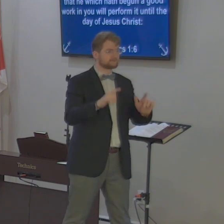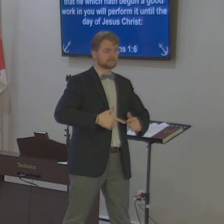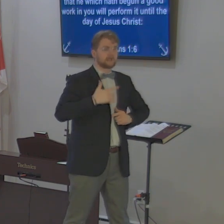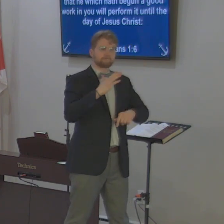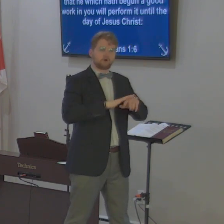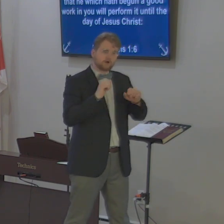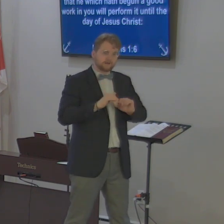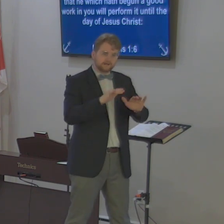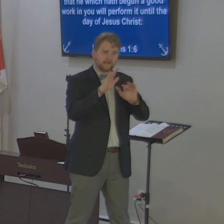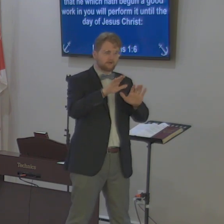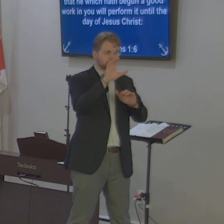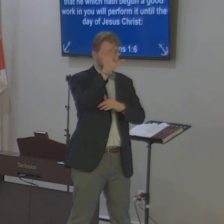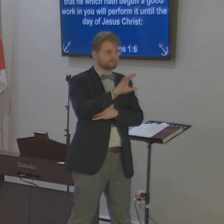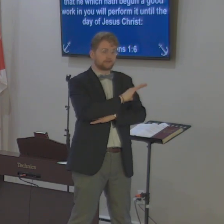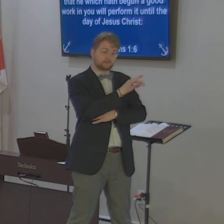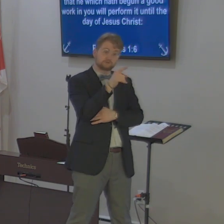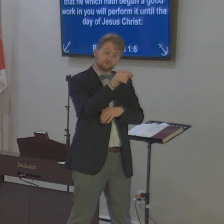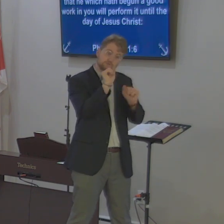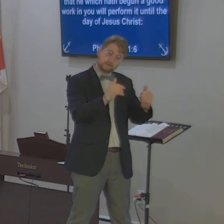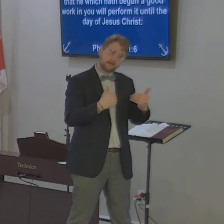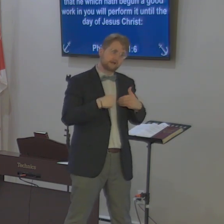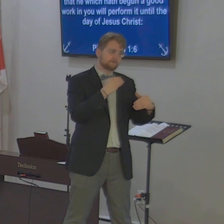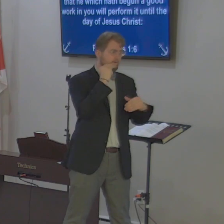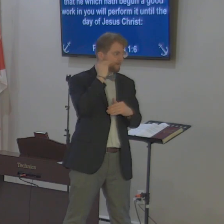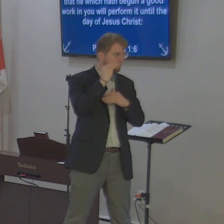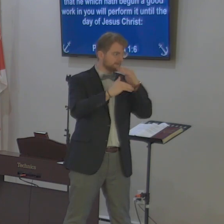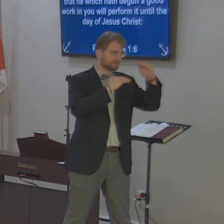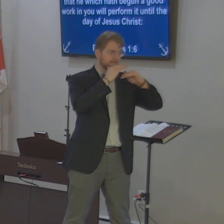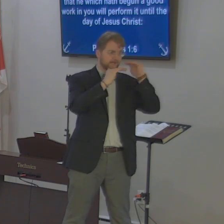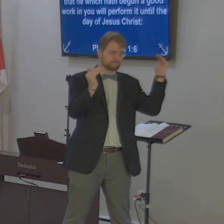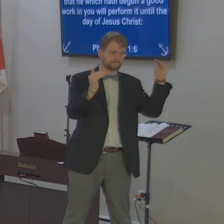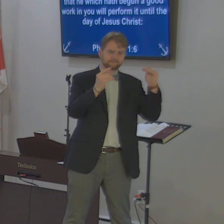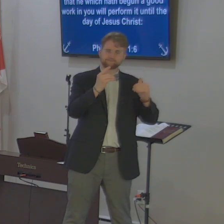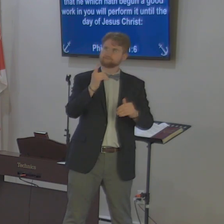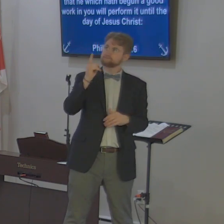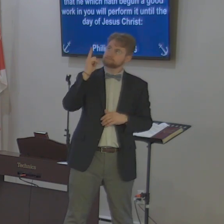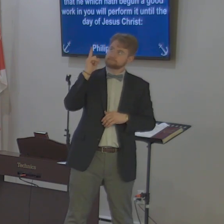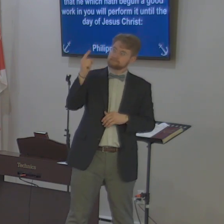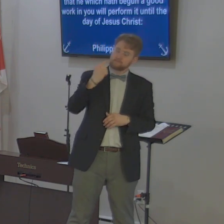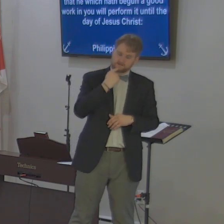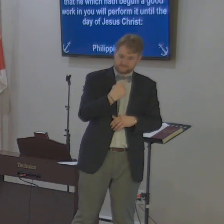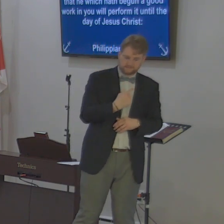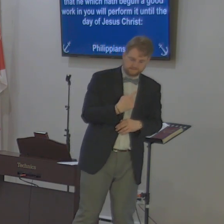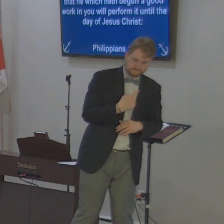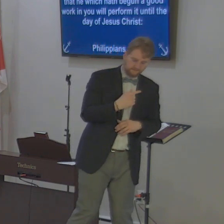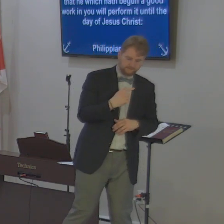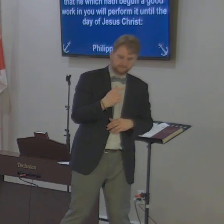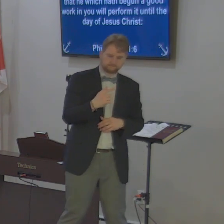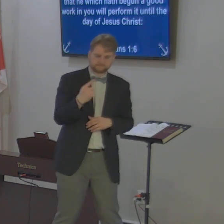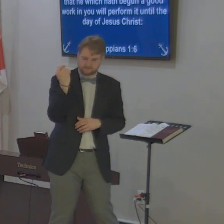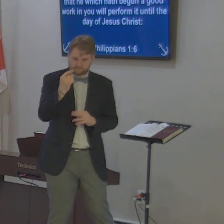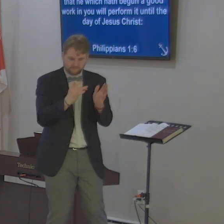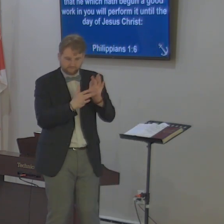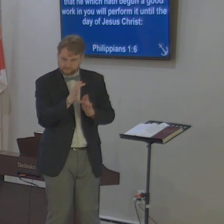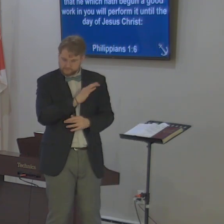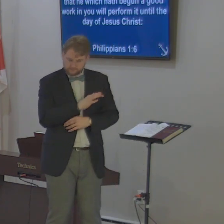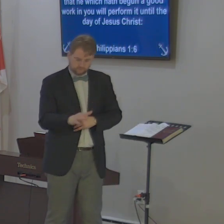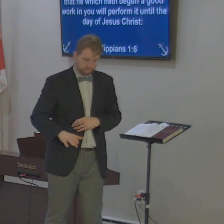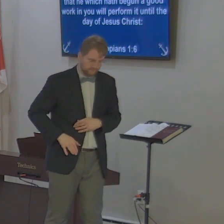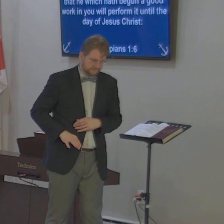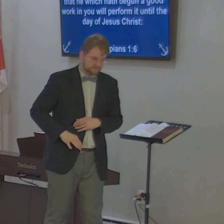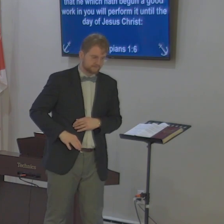Holy Spirit of God even says that he doesn't testify of himself, but he testifies of Jesus Christ. And if the Holy Spirit is convicting you right now, saying,